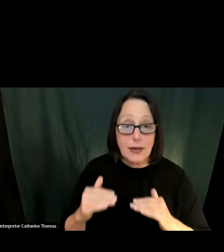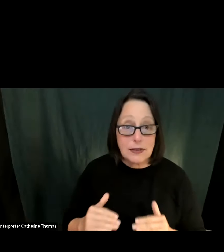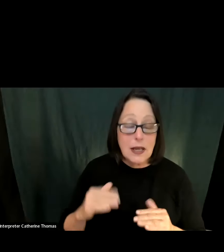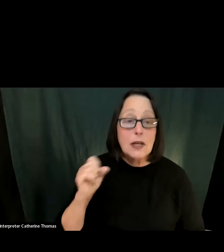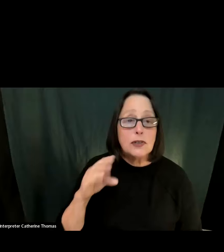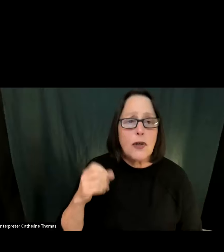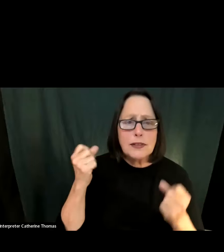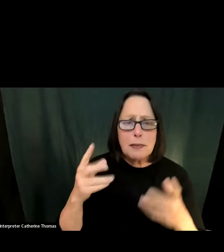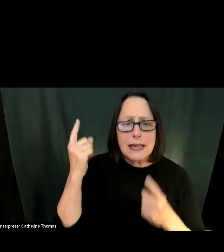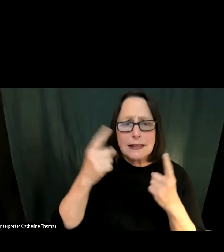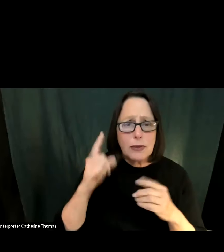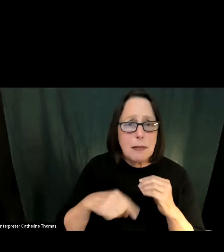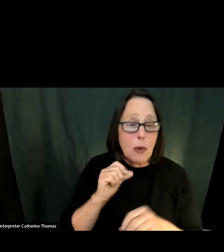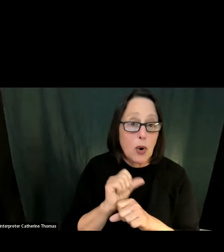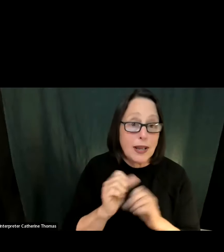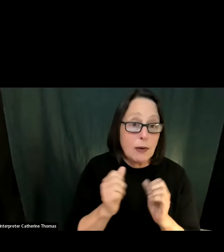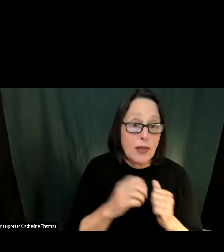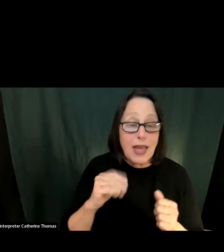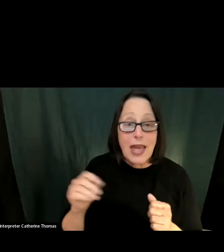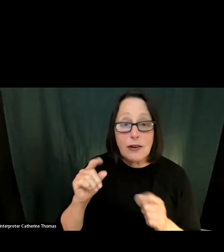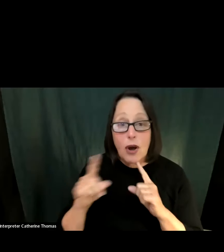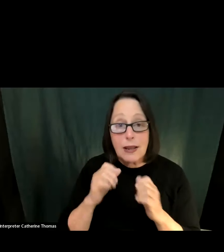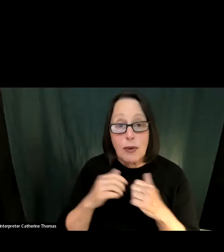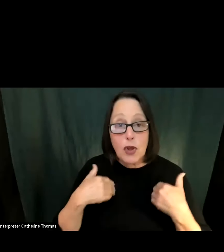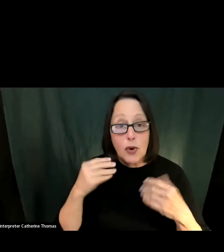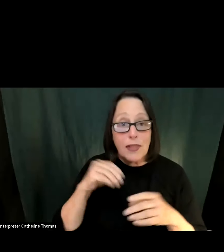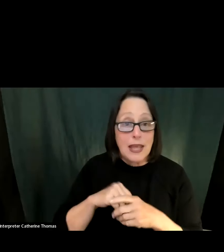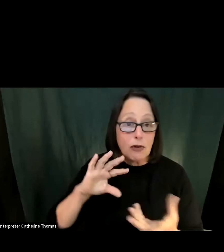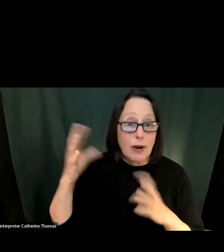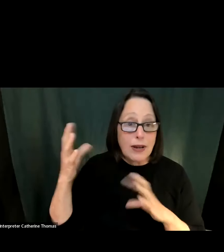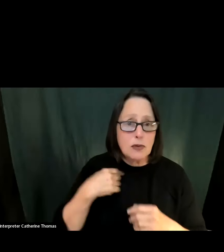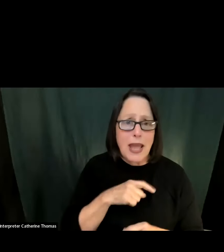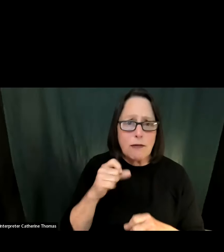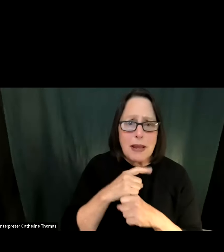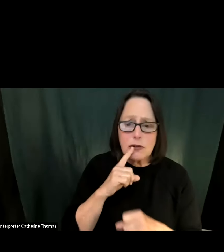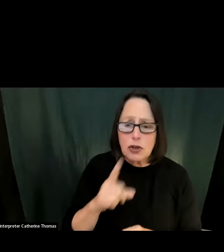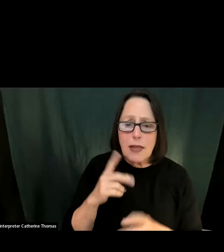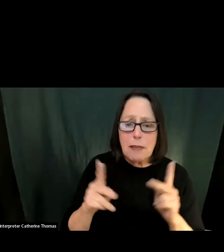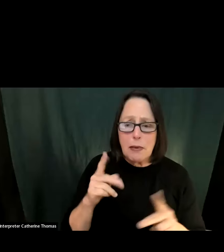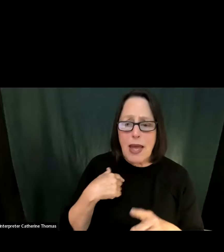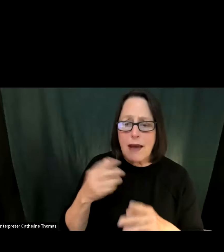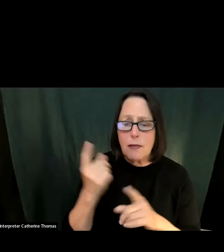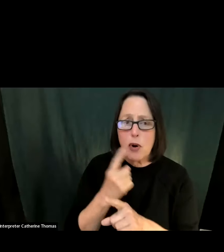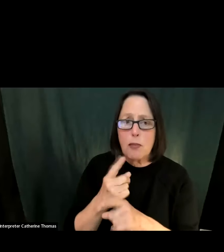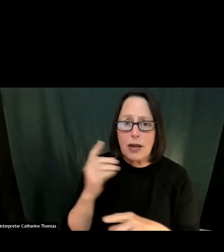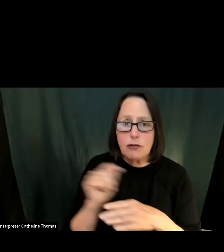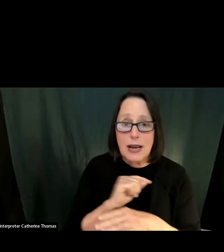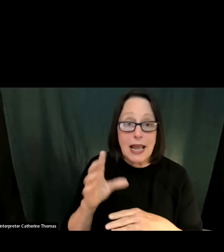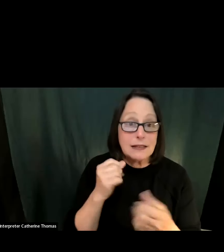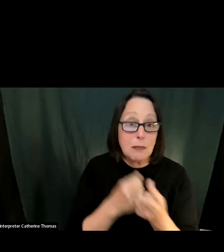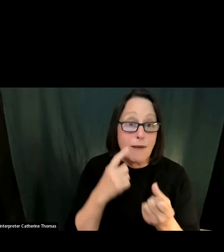of considerations about working with and talking to youth in crisis that we'll want to be sure folks have gotten appropriate training and support to